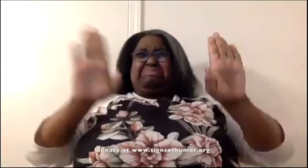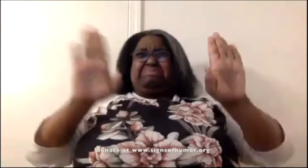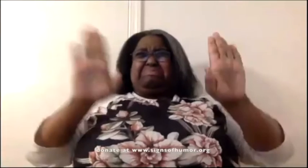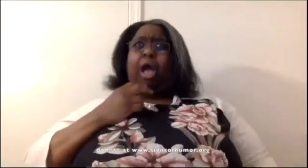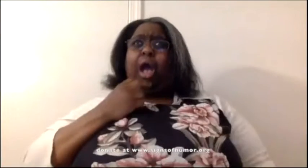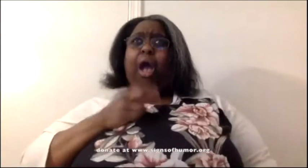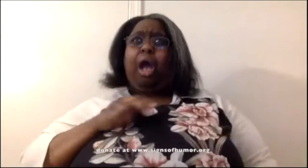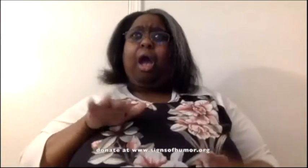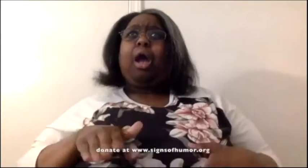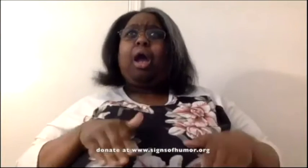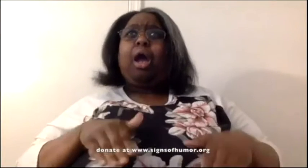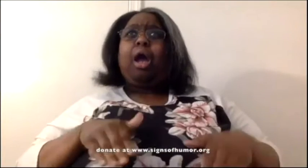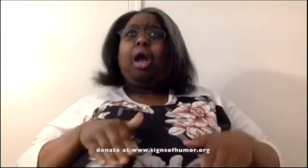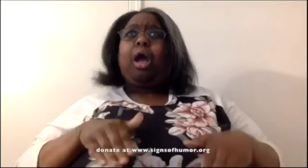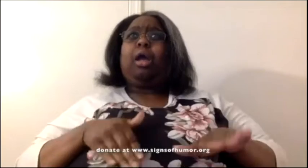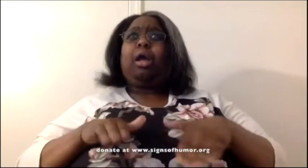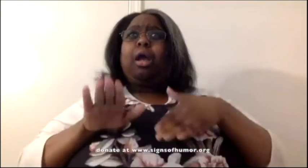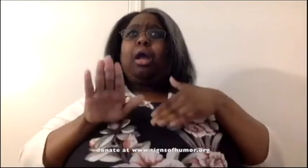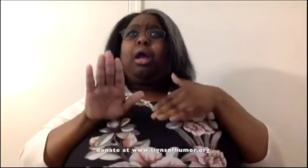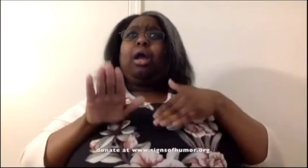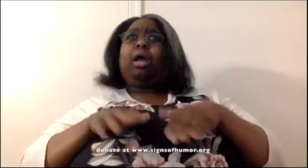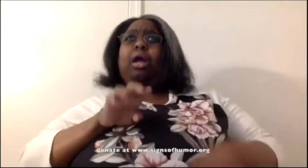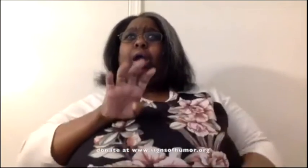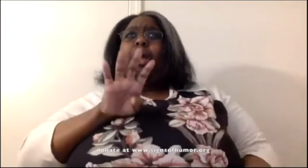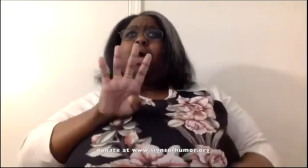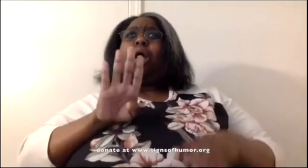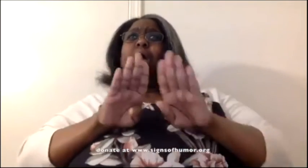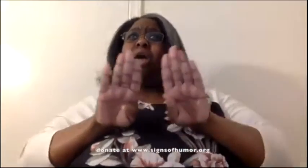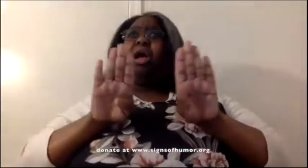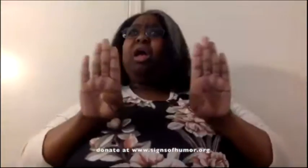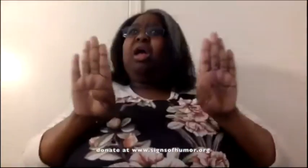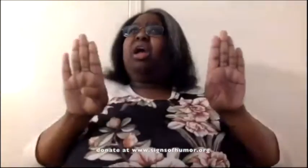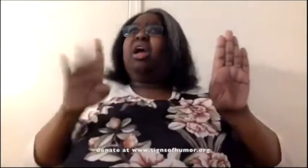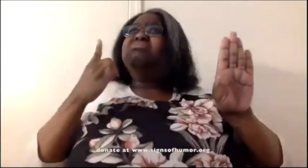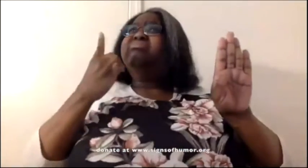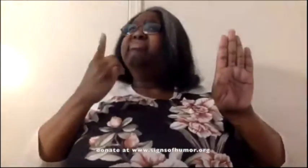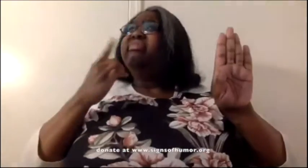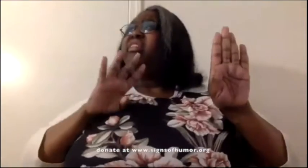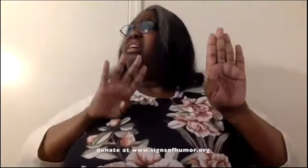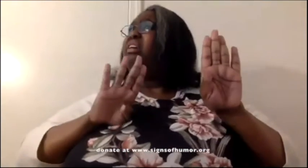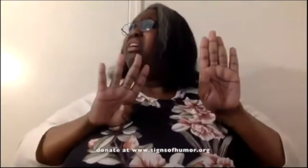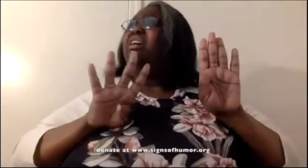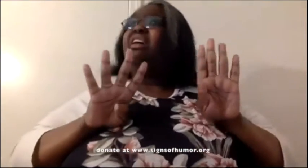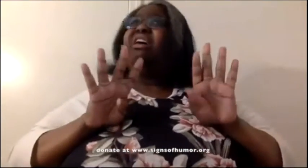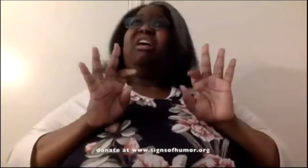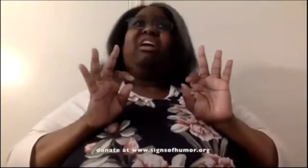We're talking massive, grand doors and everything. So we're heading in and I'm